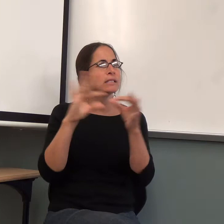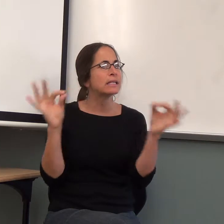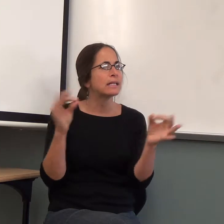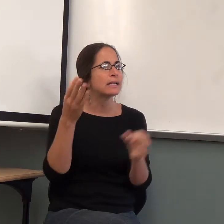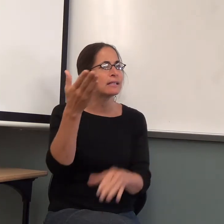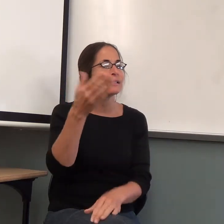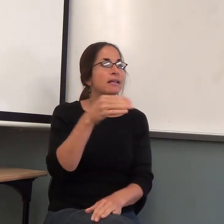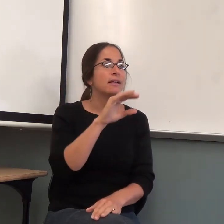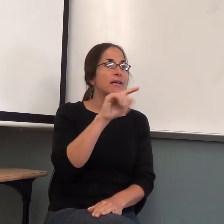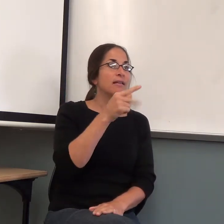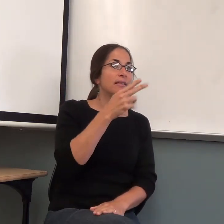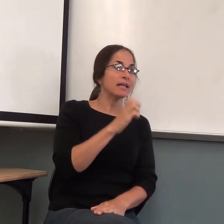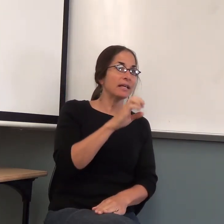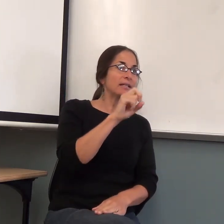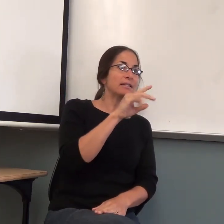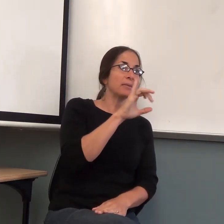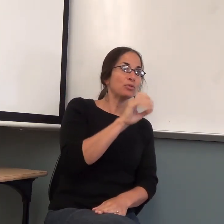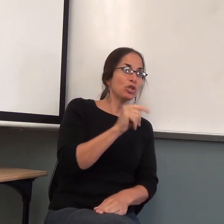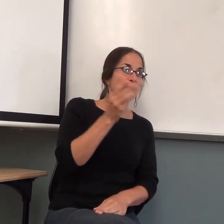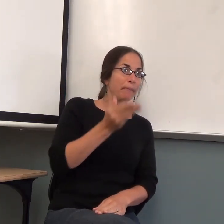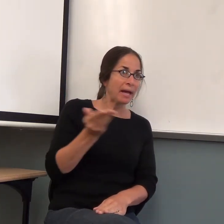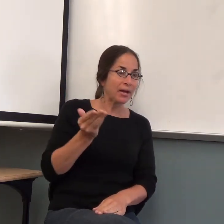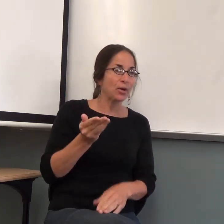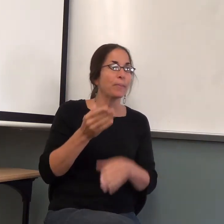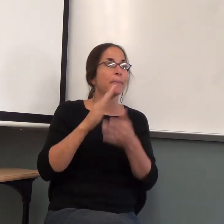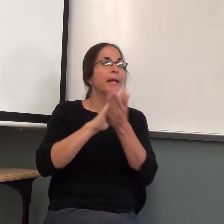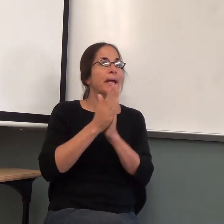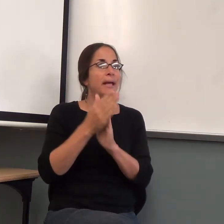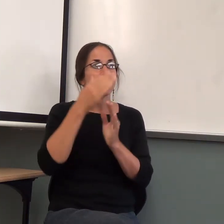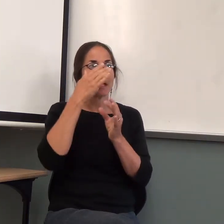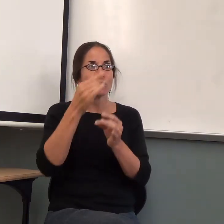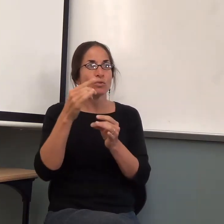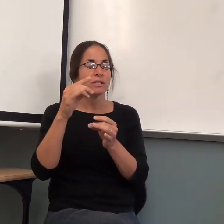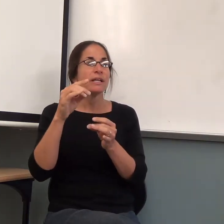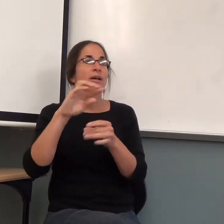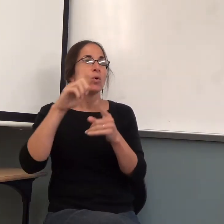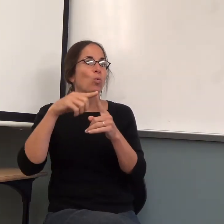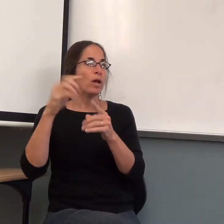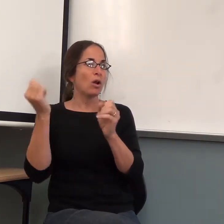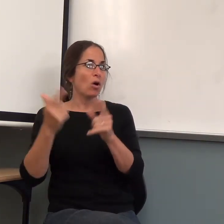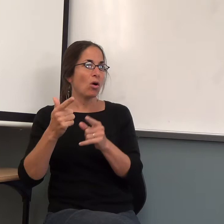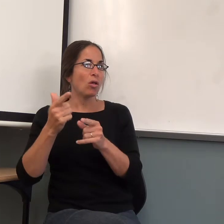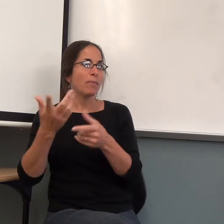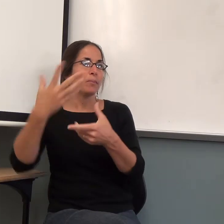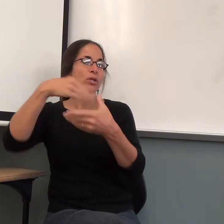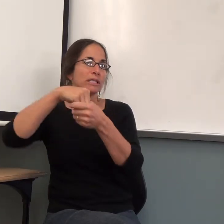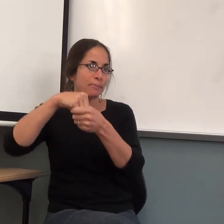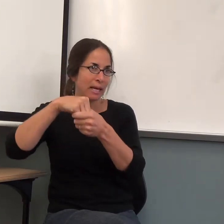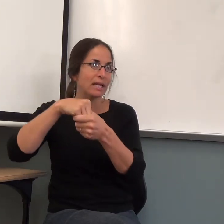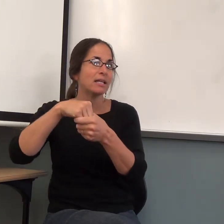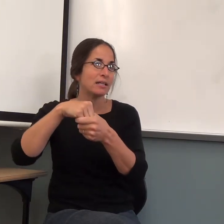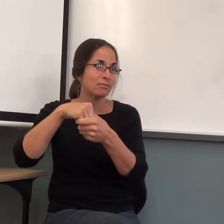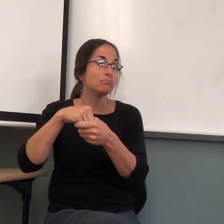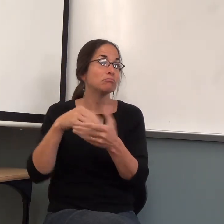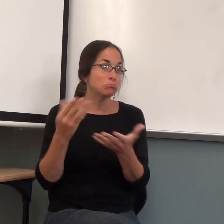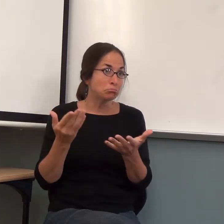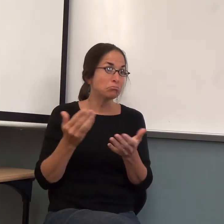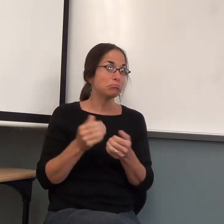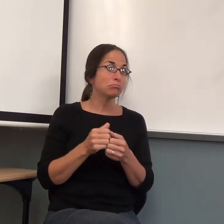subject matter became interesting when everyone participated. The subject matter became interesting when everyone participated.